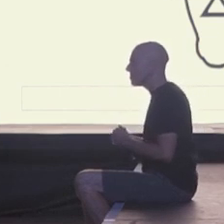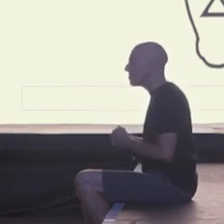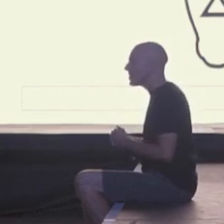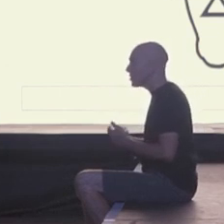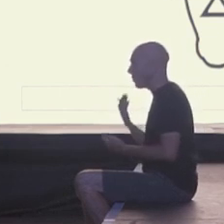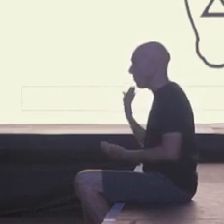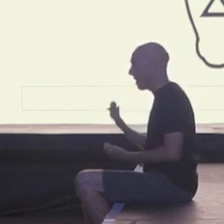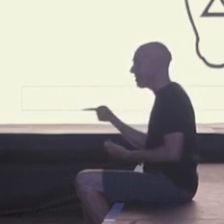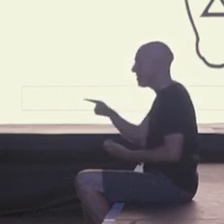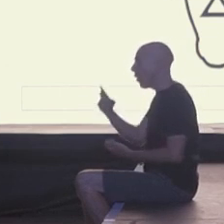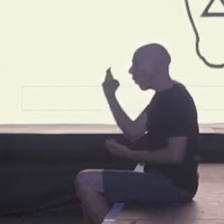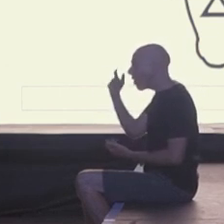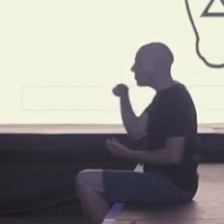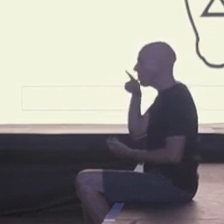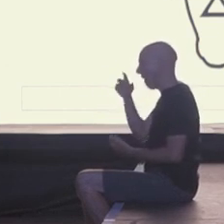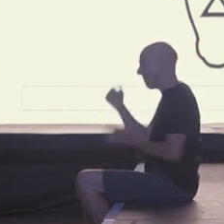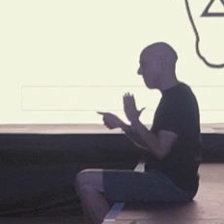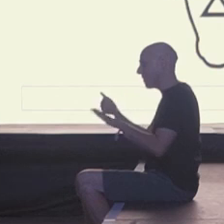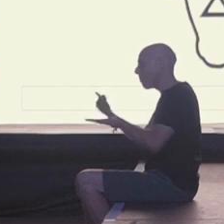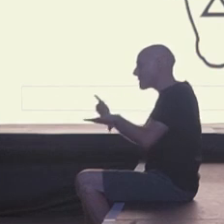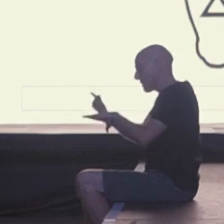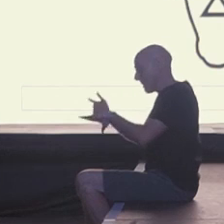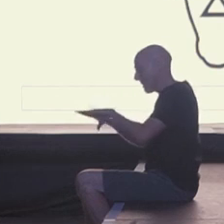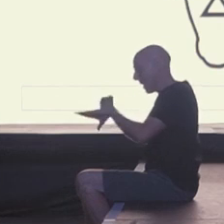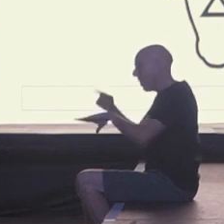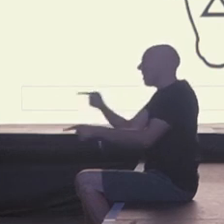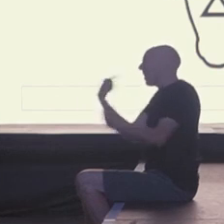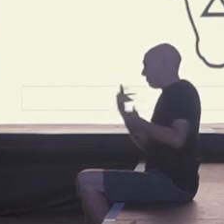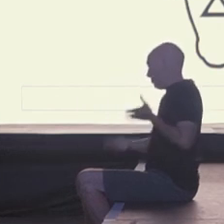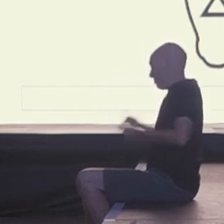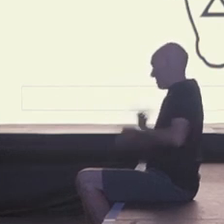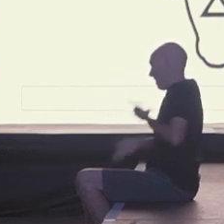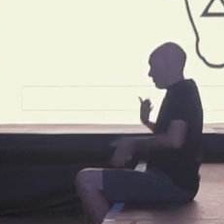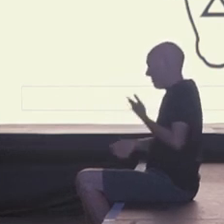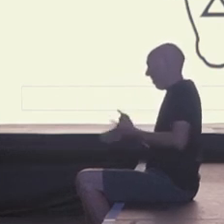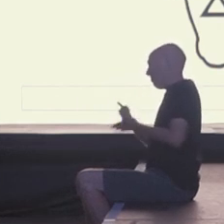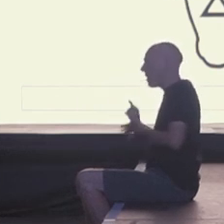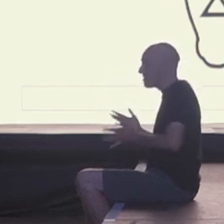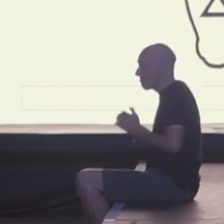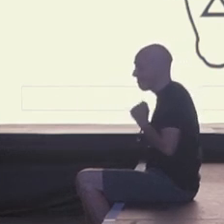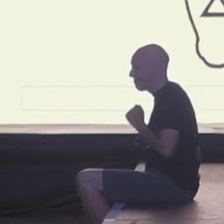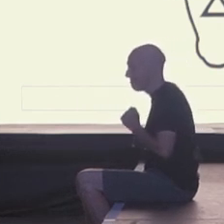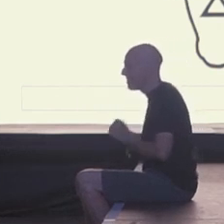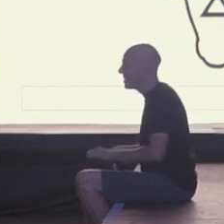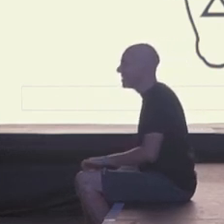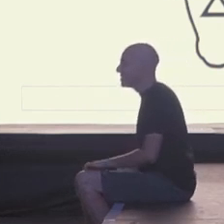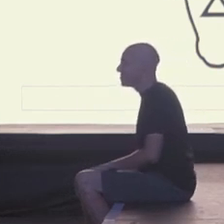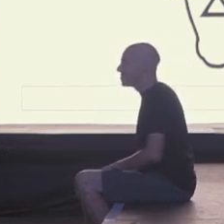So please, if you have any experience in the world of business, come talk to me. Sort us out. It's a fucking nightmare.